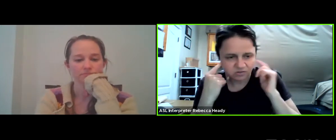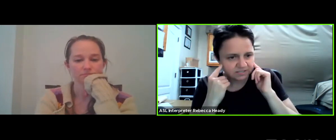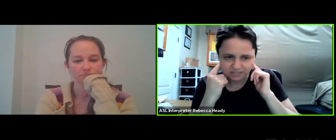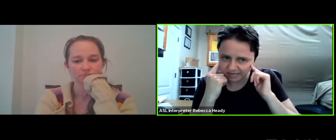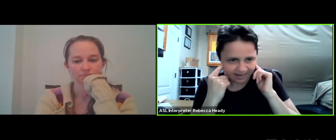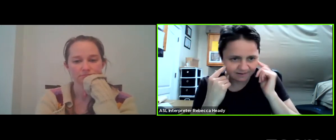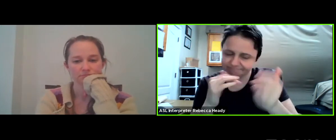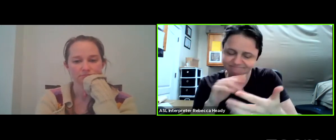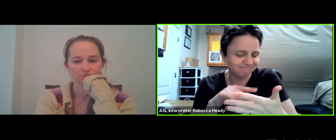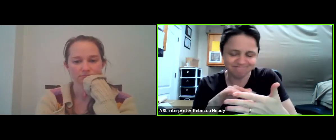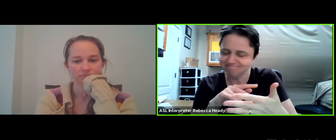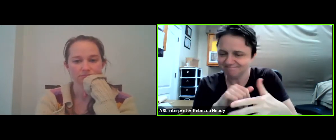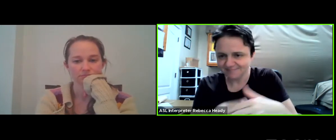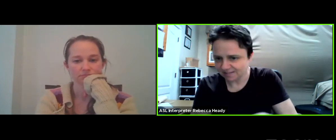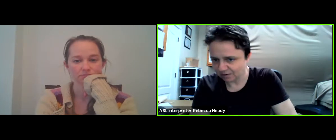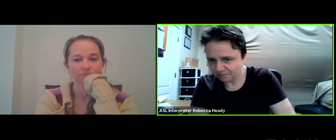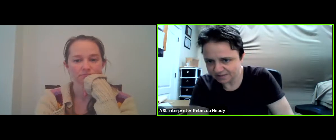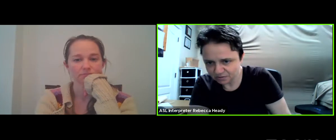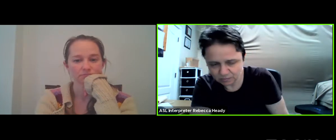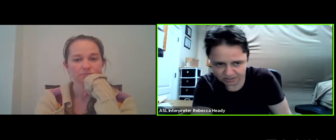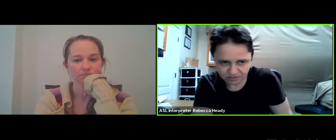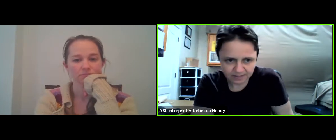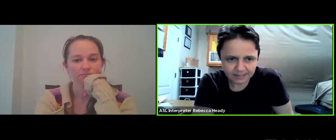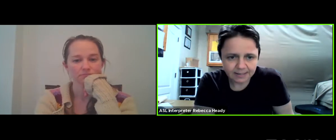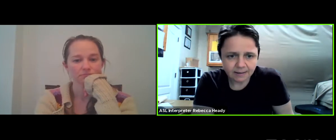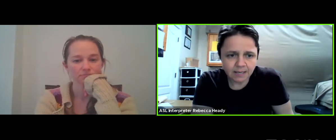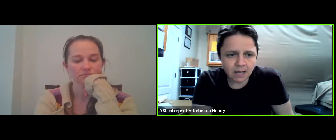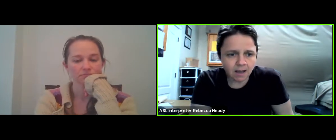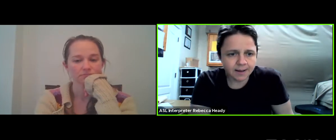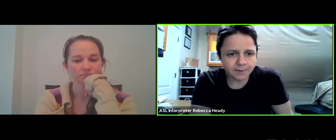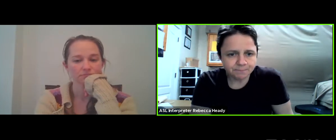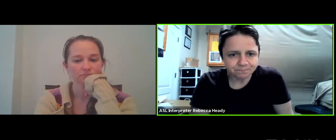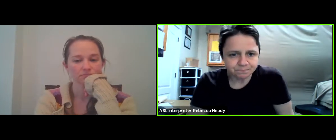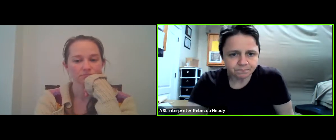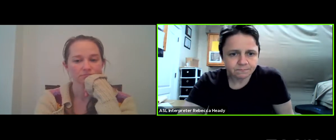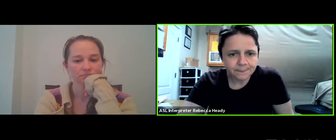Sign, or you just negate, you know, facial expression.